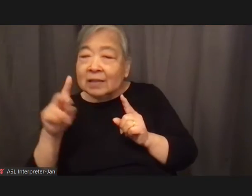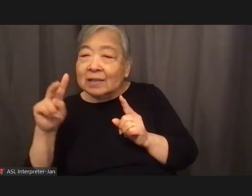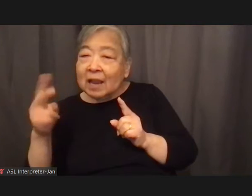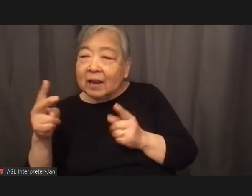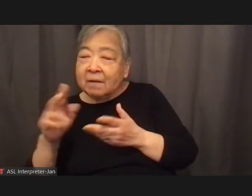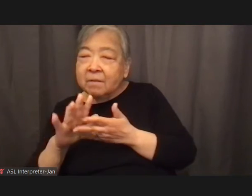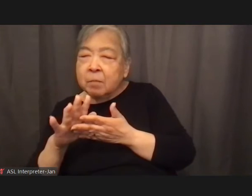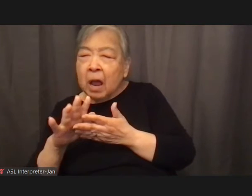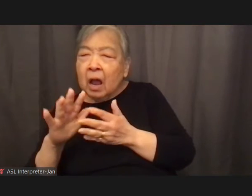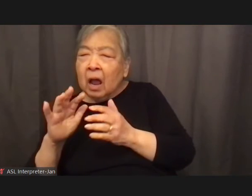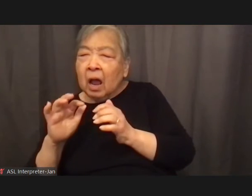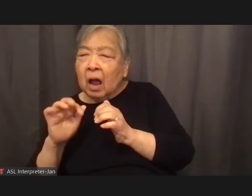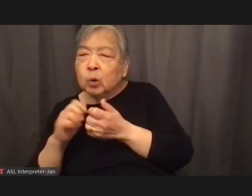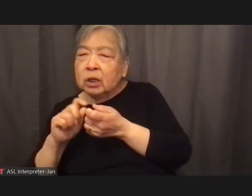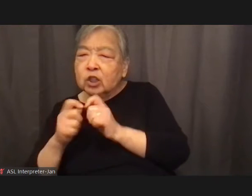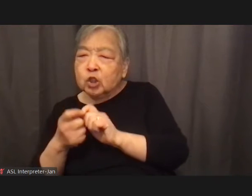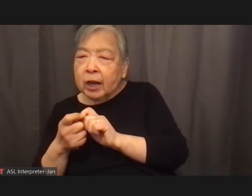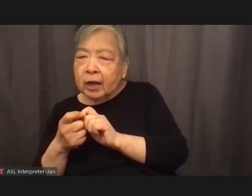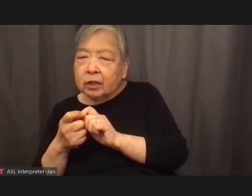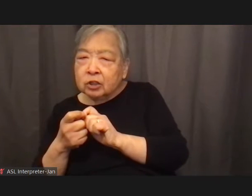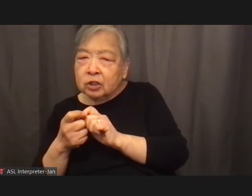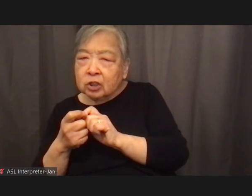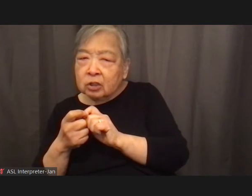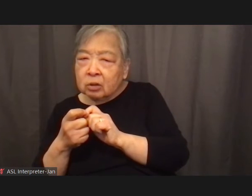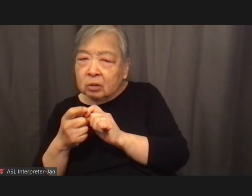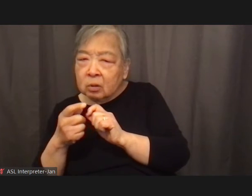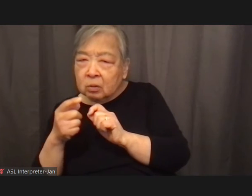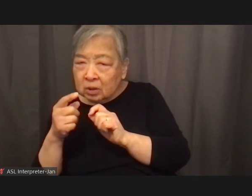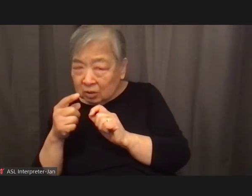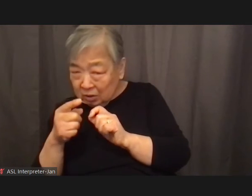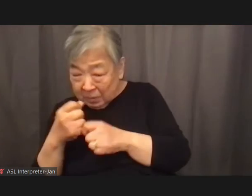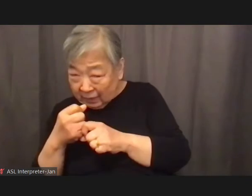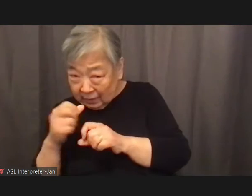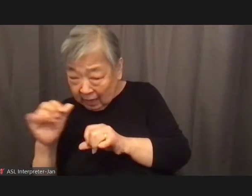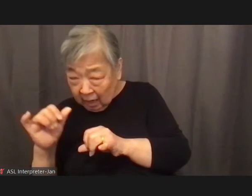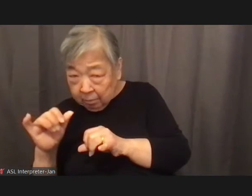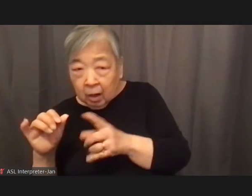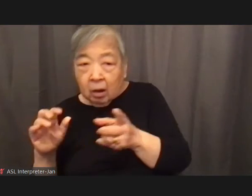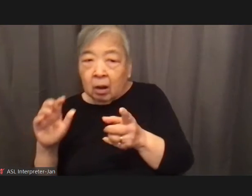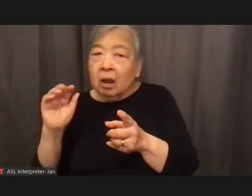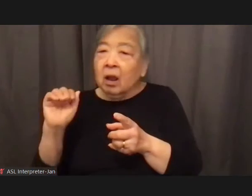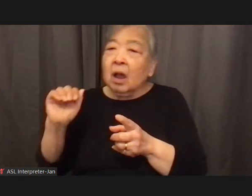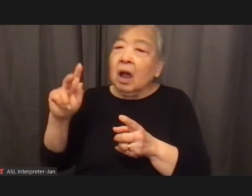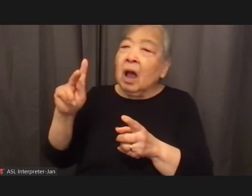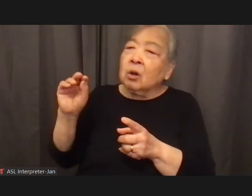How did it change? Yes. Did you set out to make the same? Well, it changed exactly as.